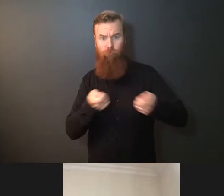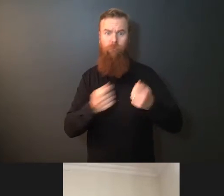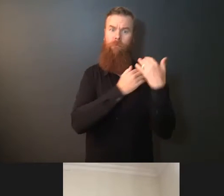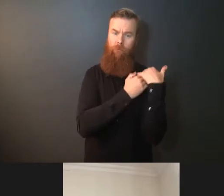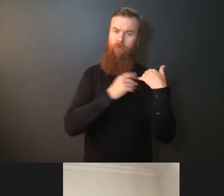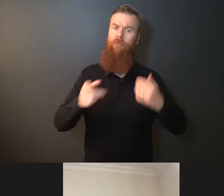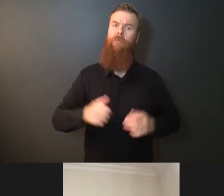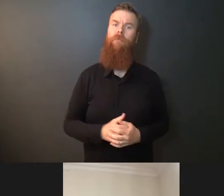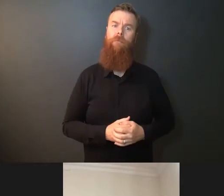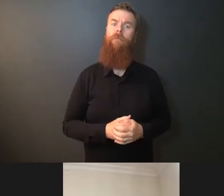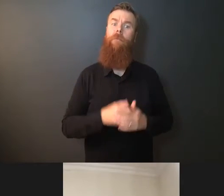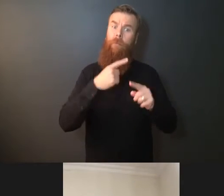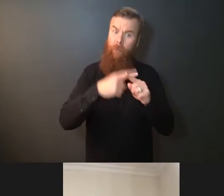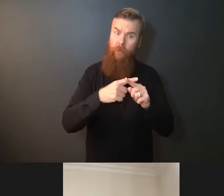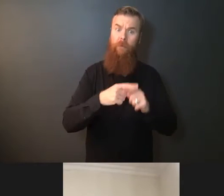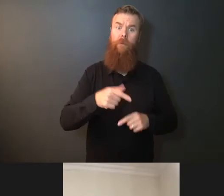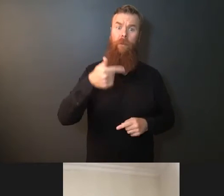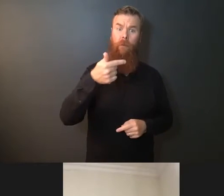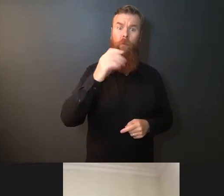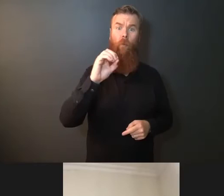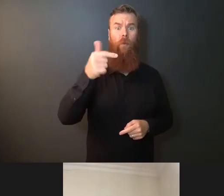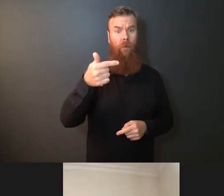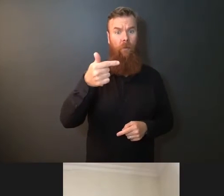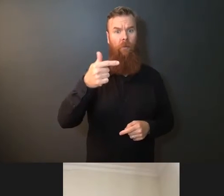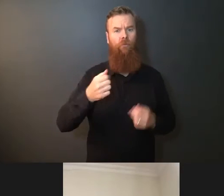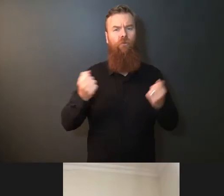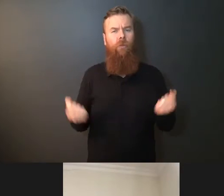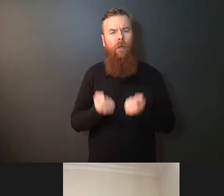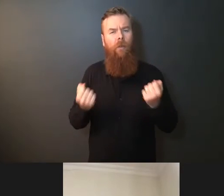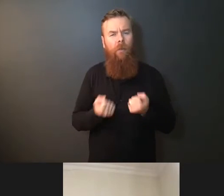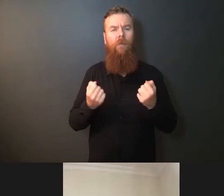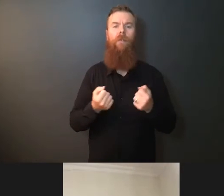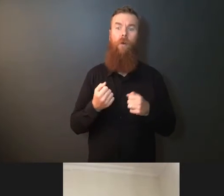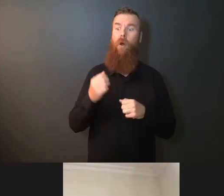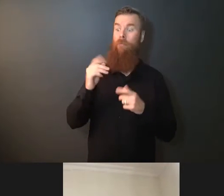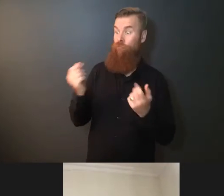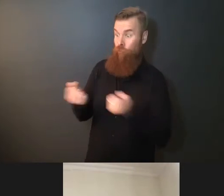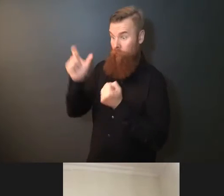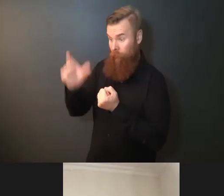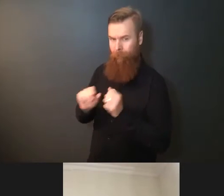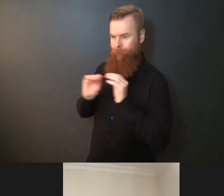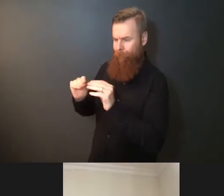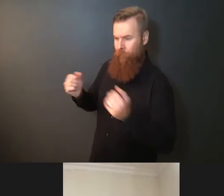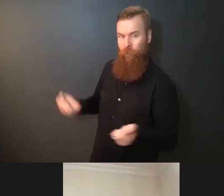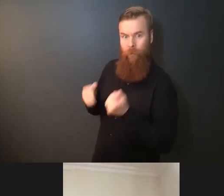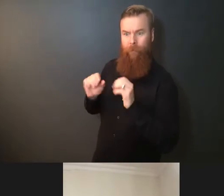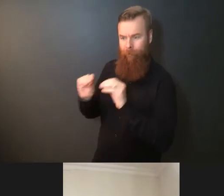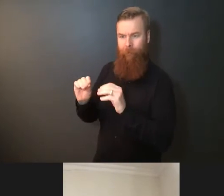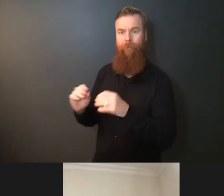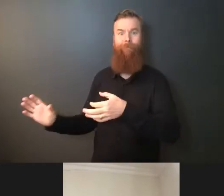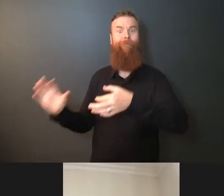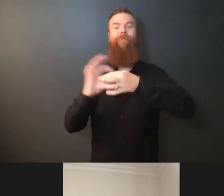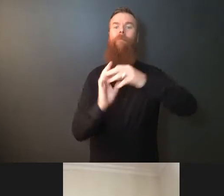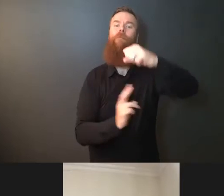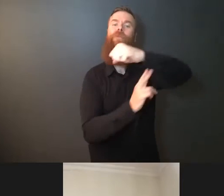of trainers section. So she'll be sharing now. Fernanda, if you could please share with